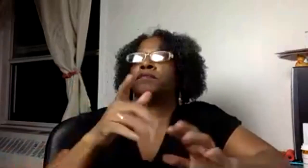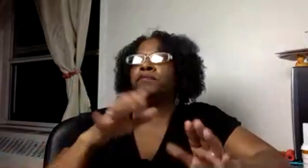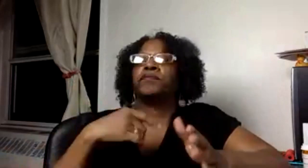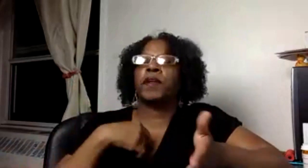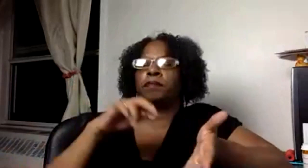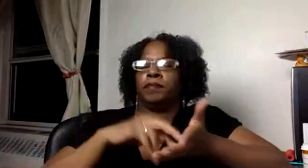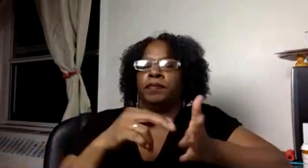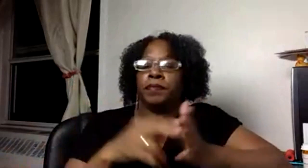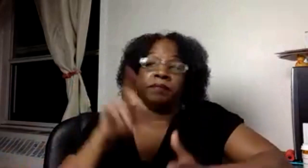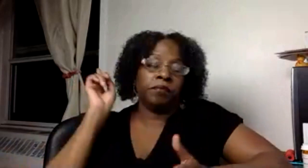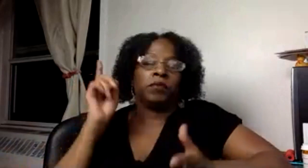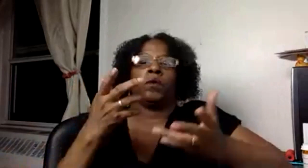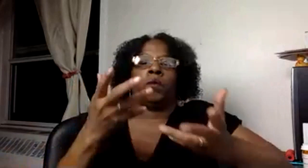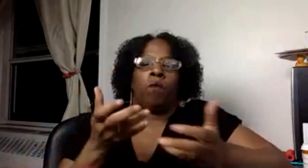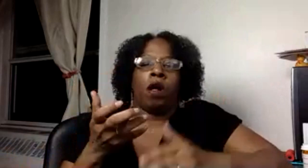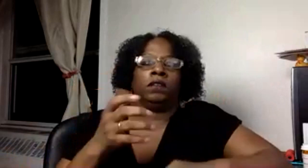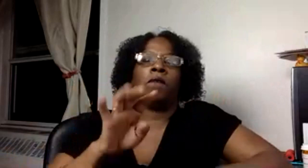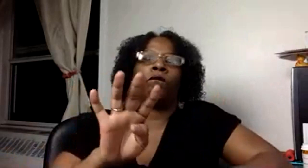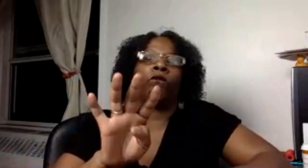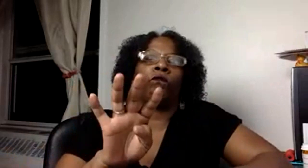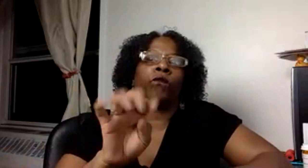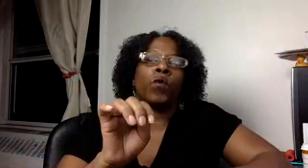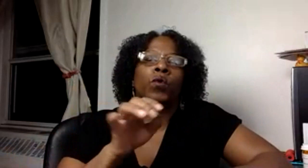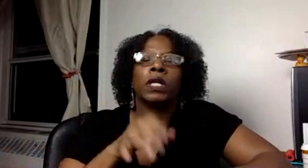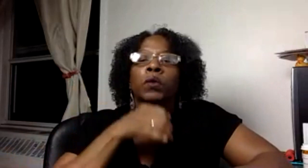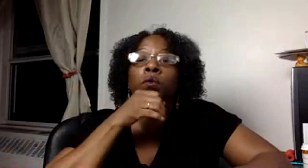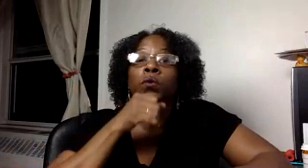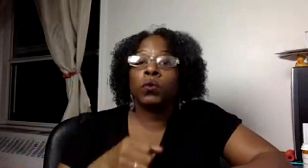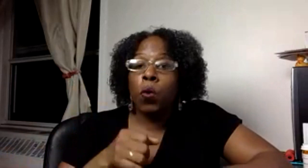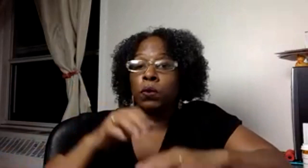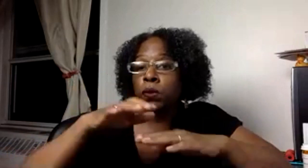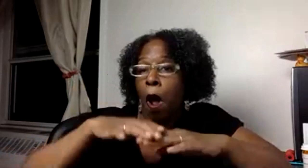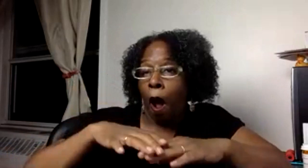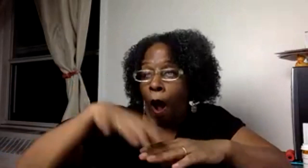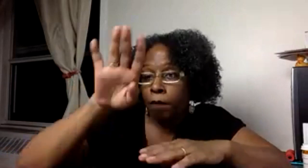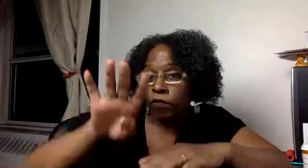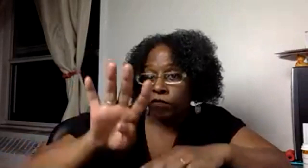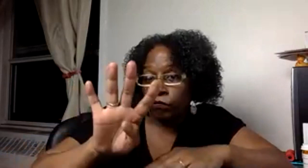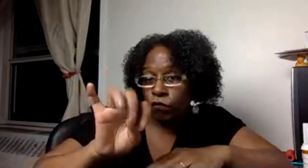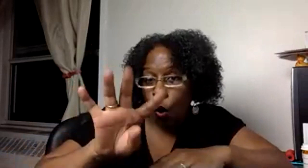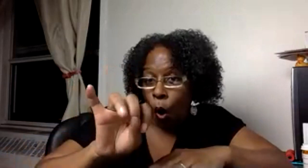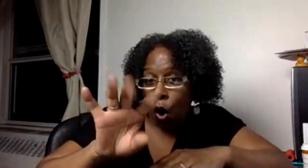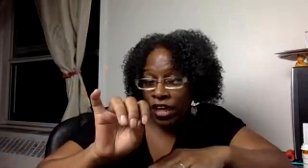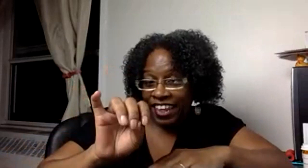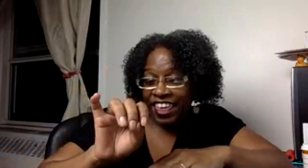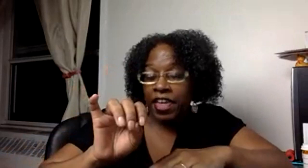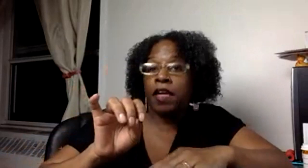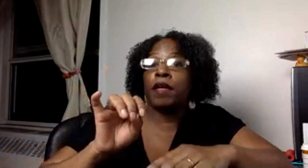if the person has to be a parent or have parents, and they said no, the focus is people on the age of 40 and